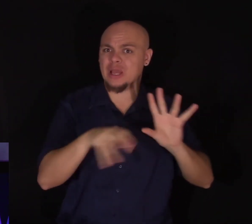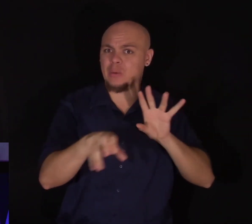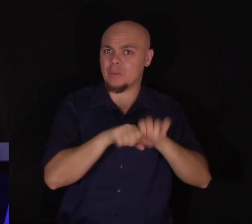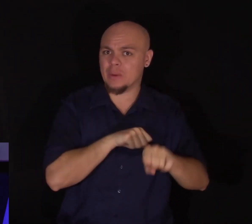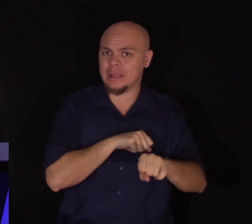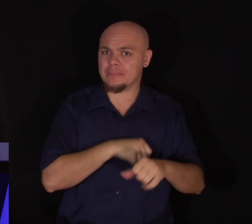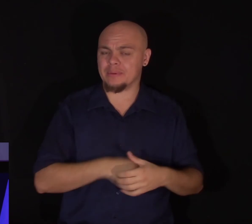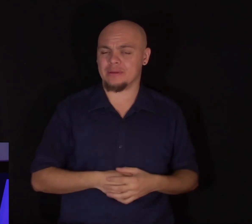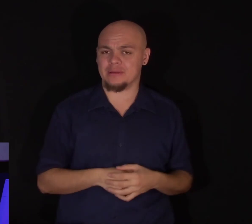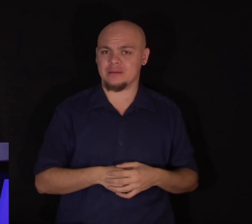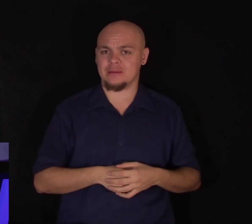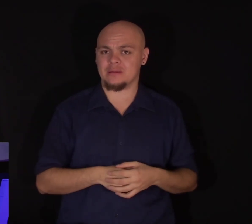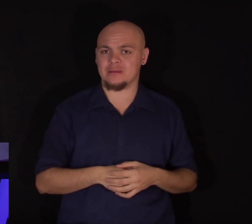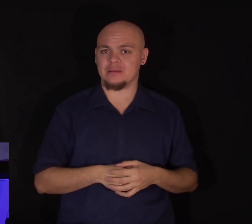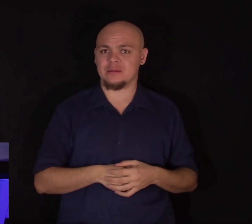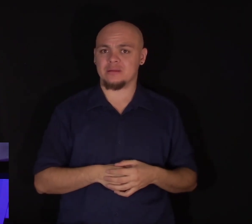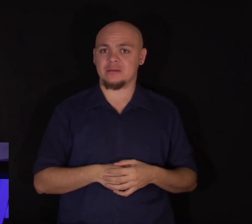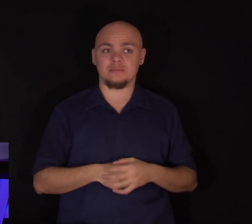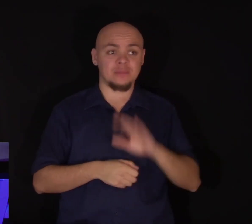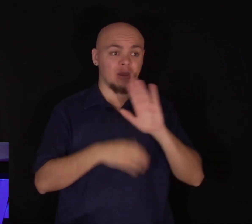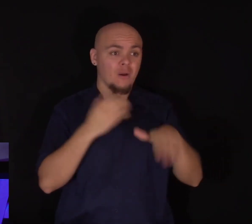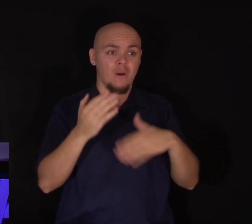because we never do, but they're all guys.